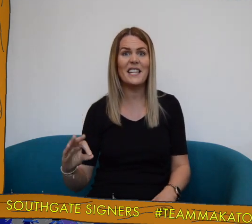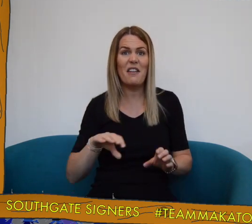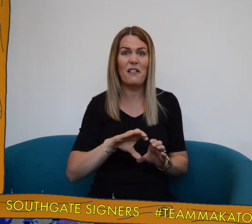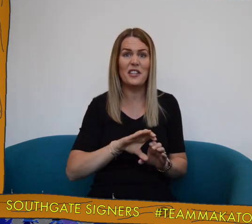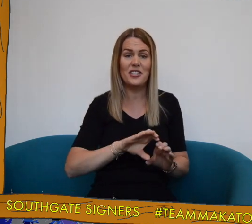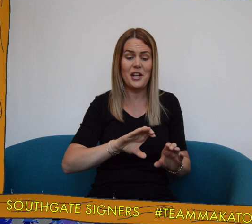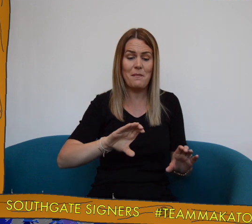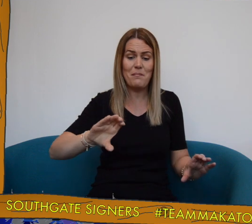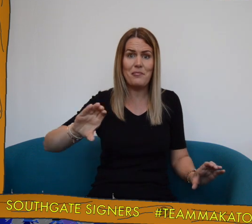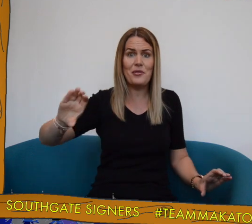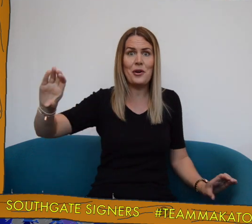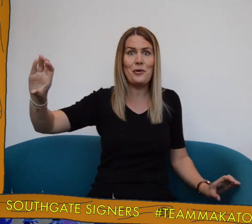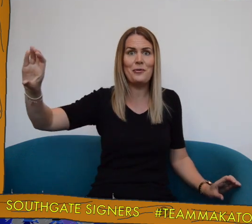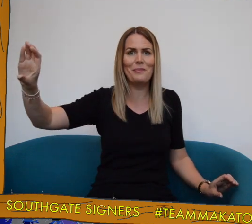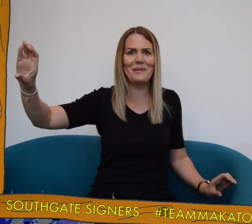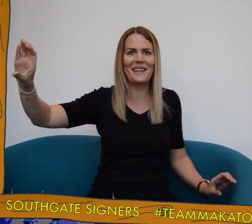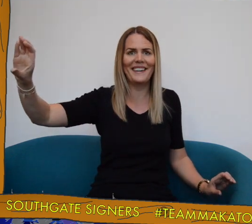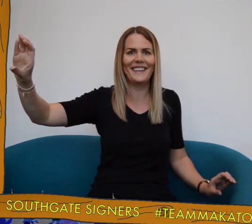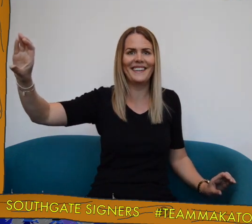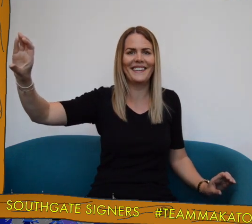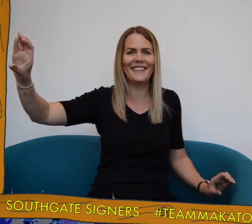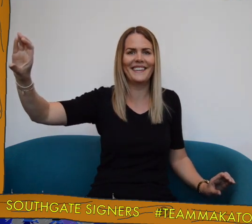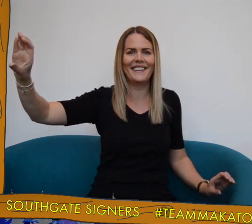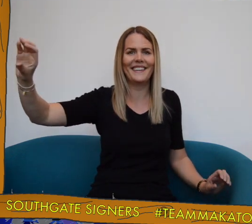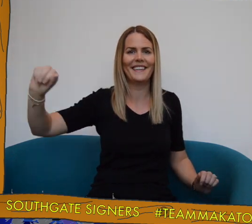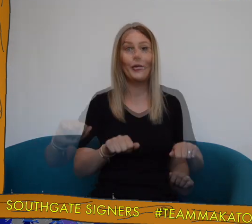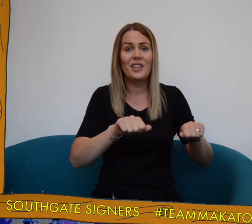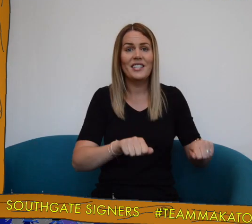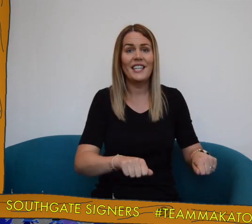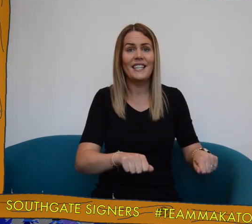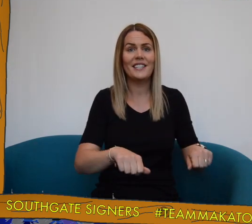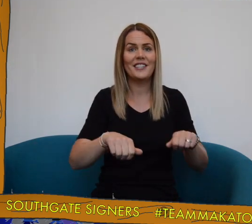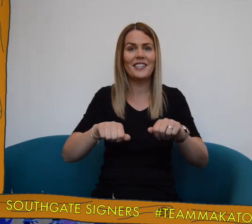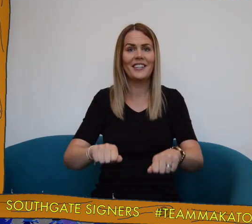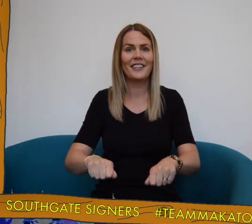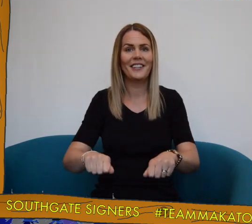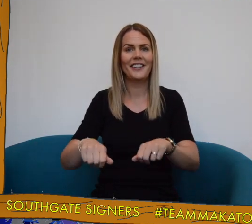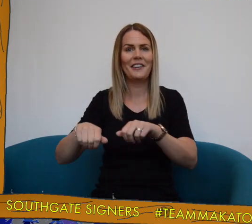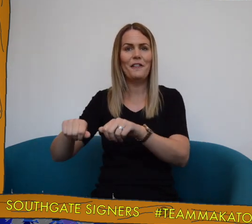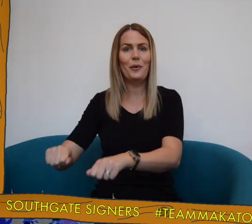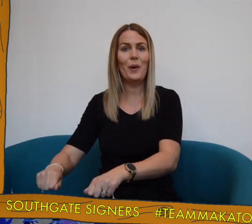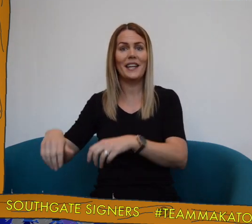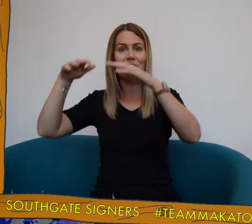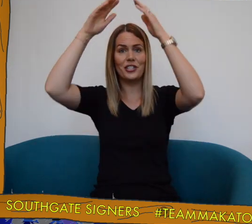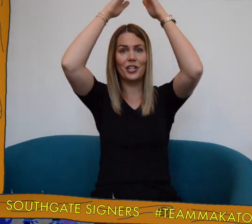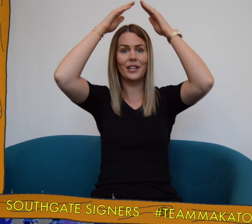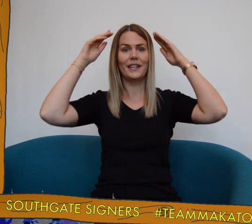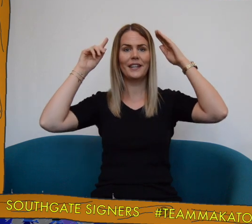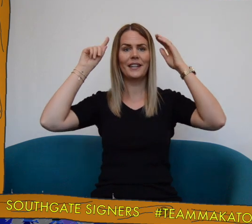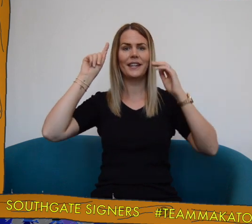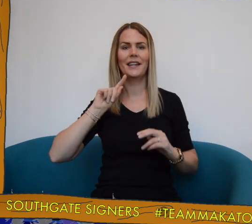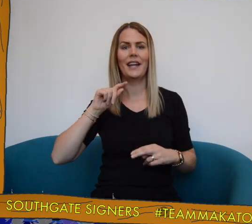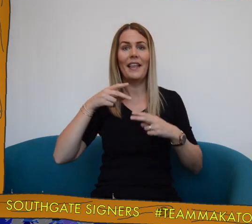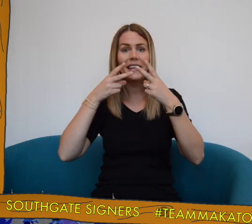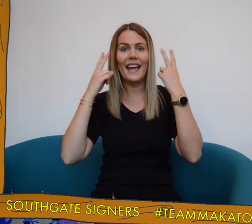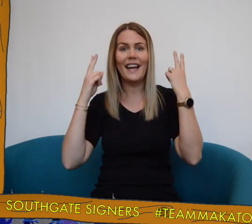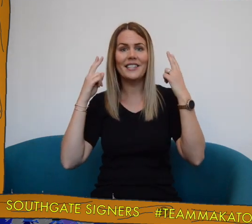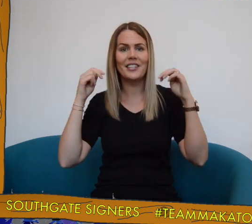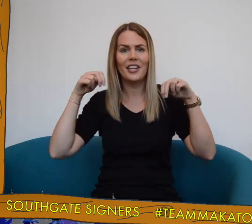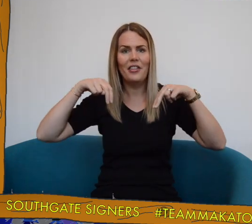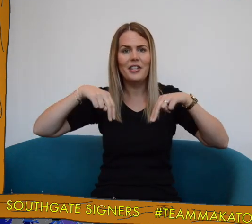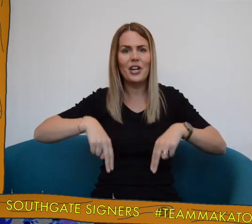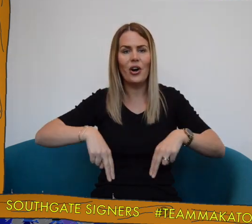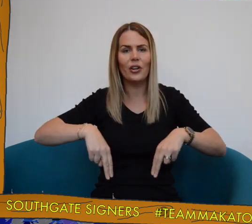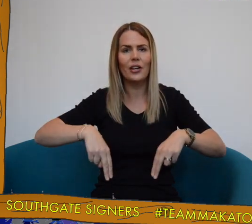magnificent broom. With seats for the witch. And the